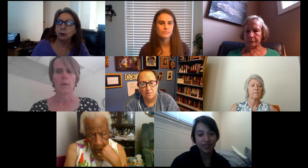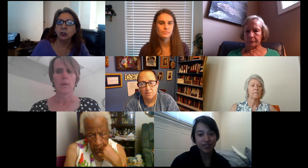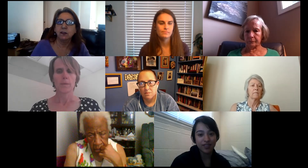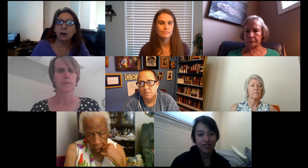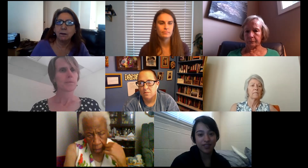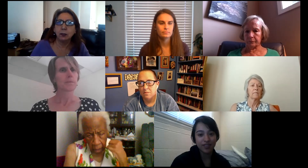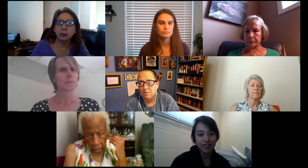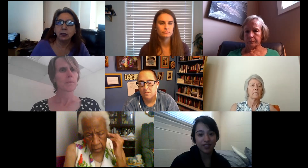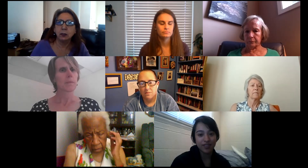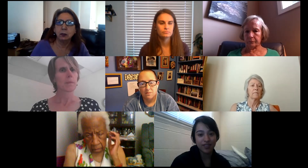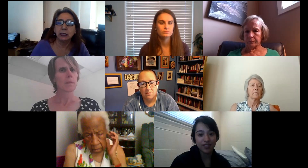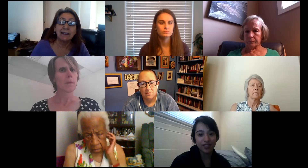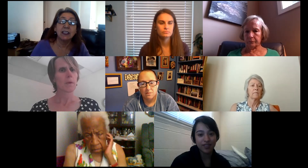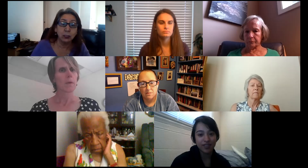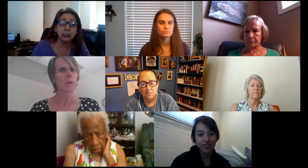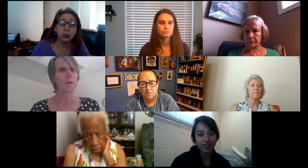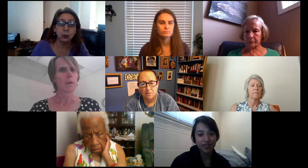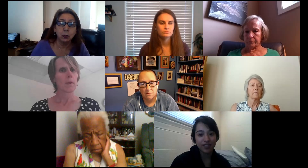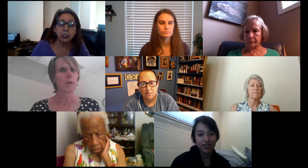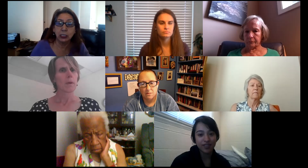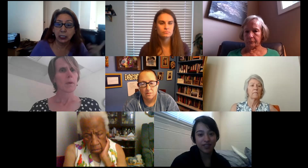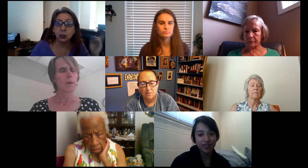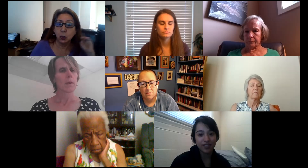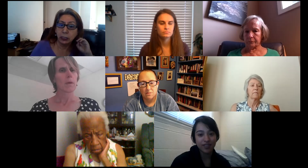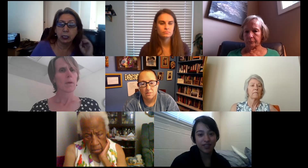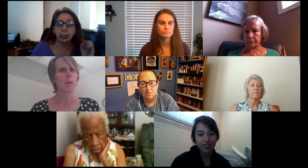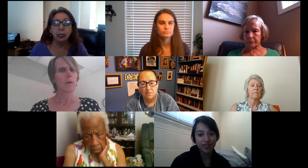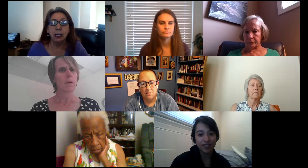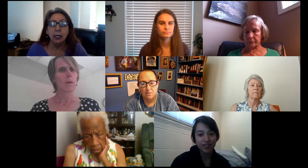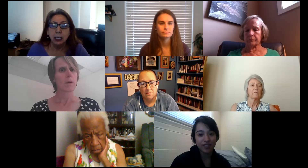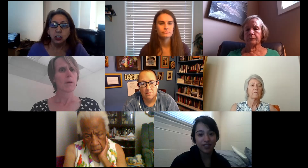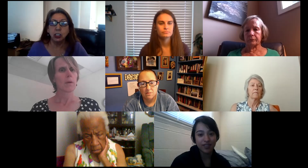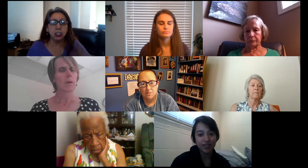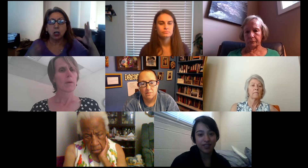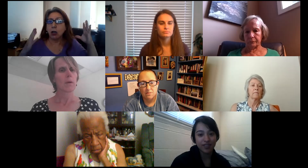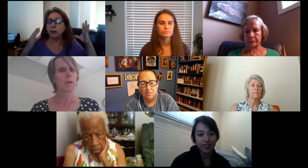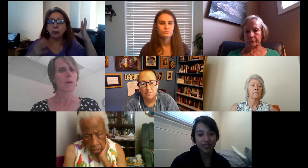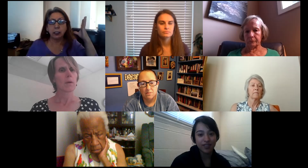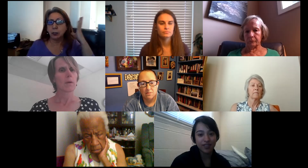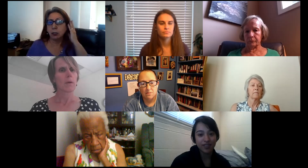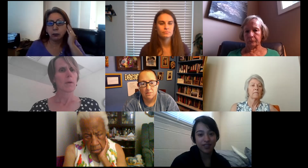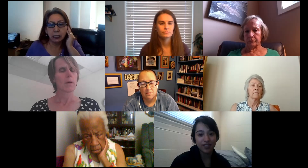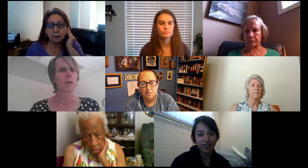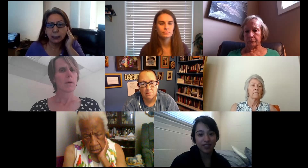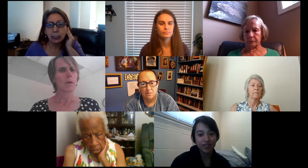almost 5 years, so 7 years ago, she got the cochlea. She lost all of her hearing on her left side,